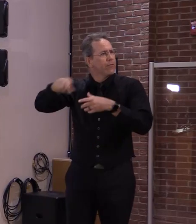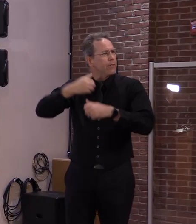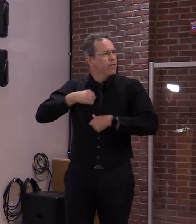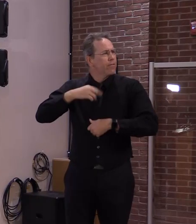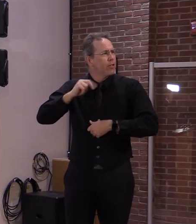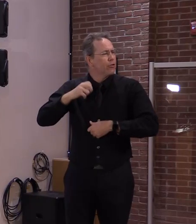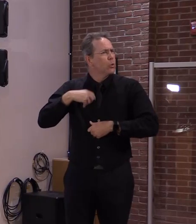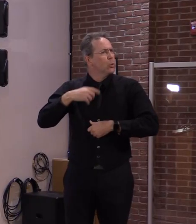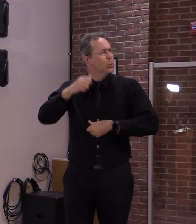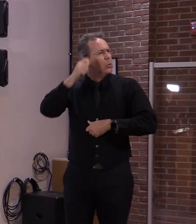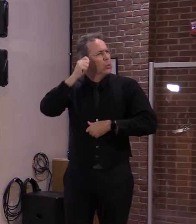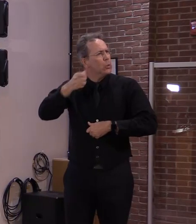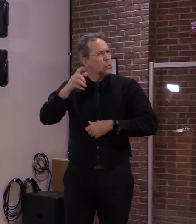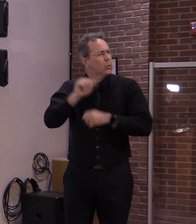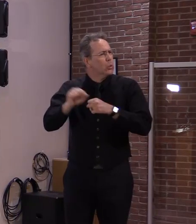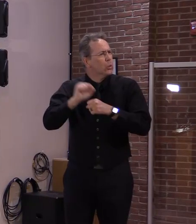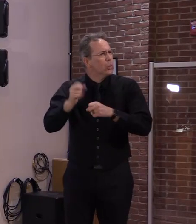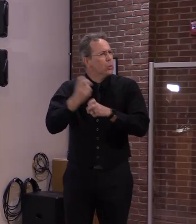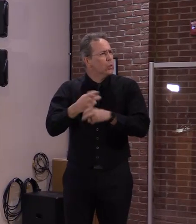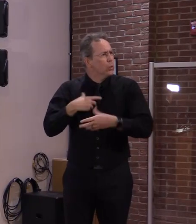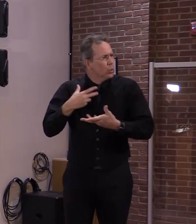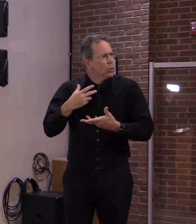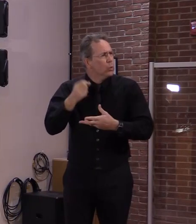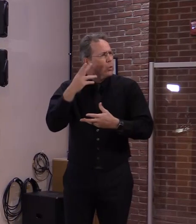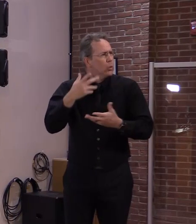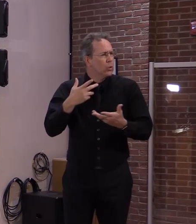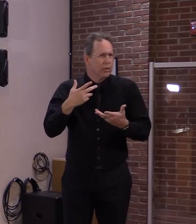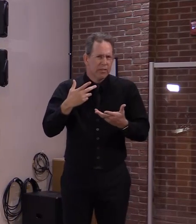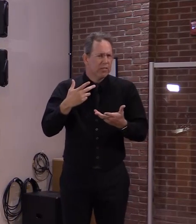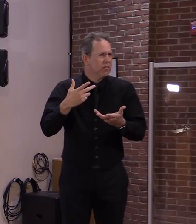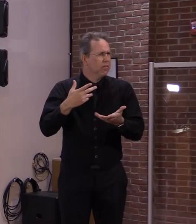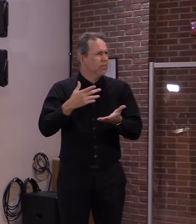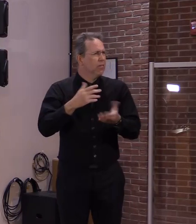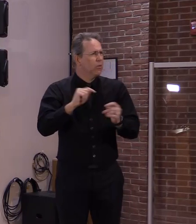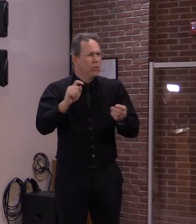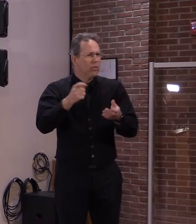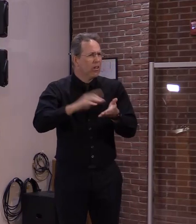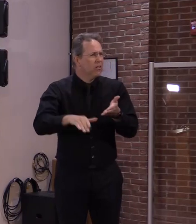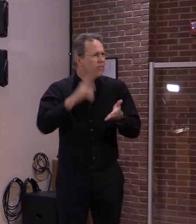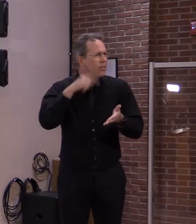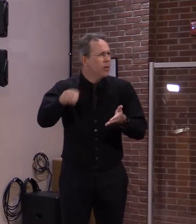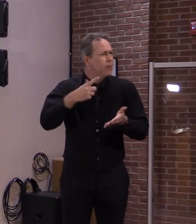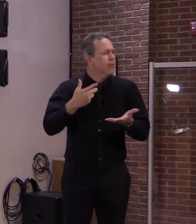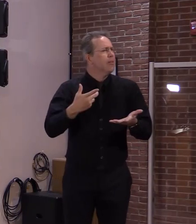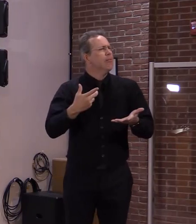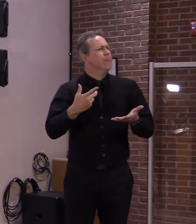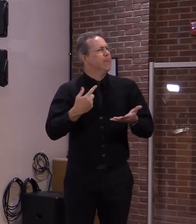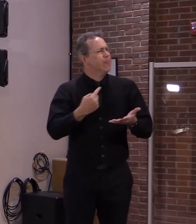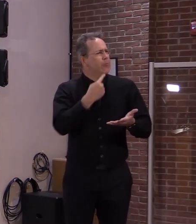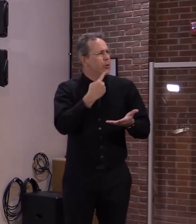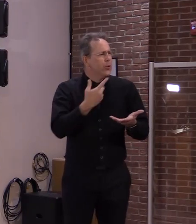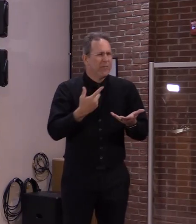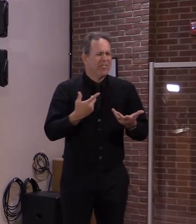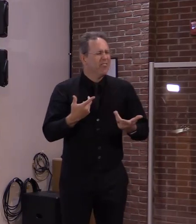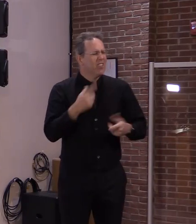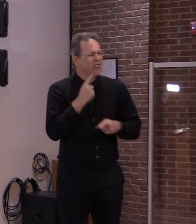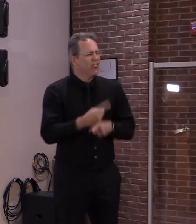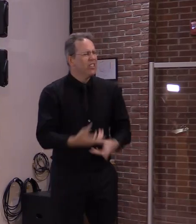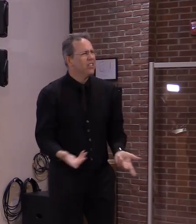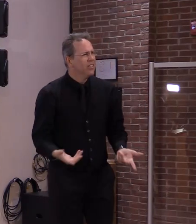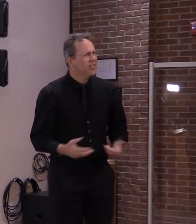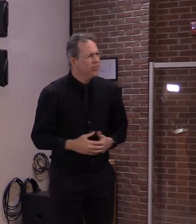I think it's the least we can do. And I think that, again, if we were the only state,